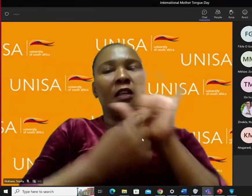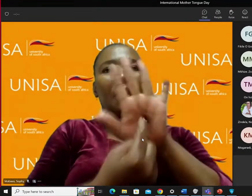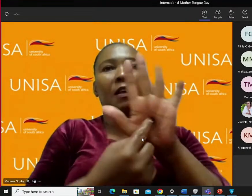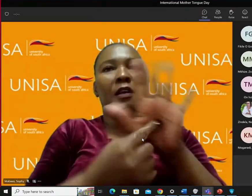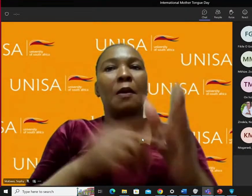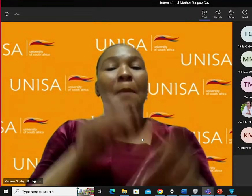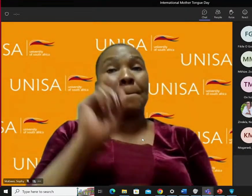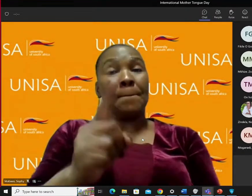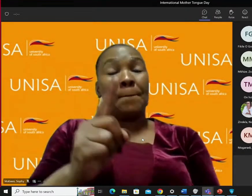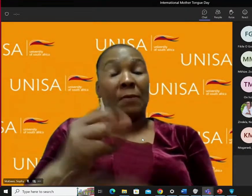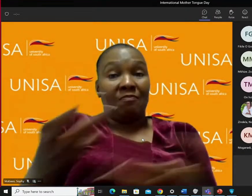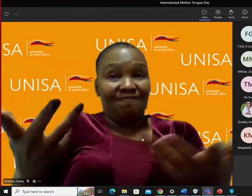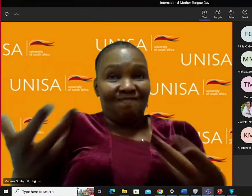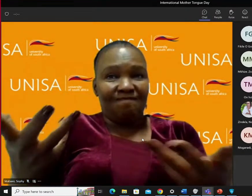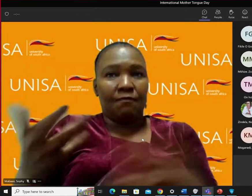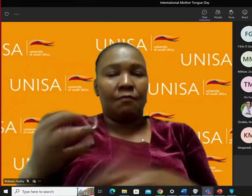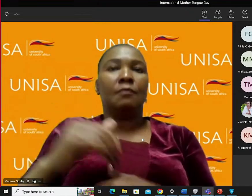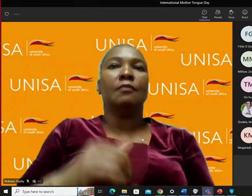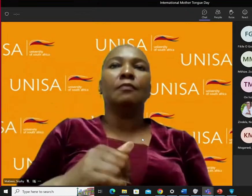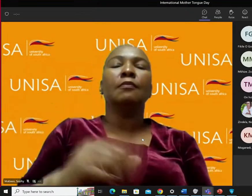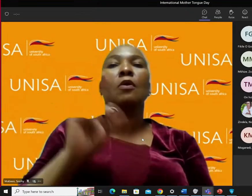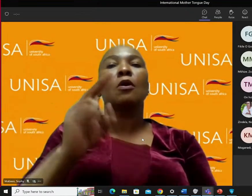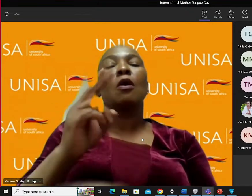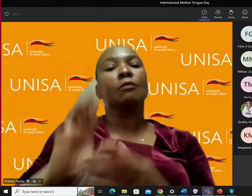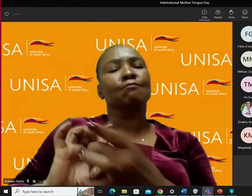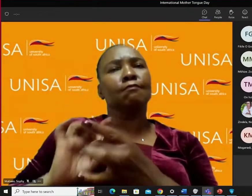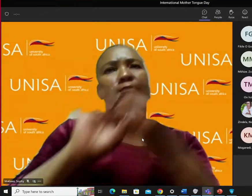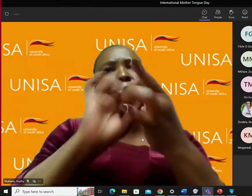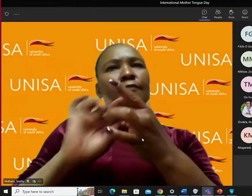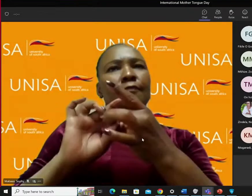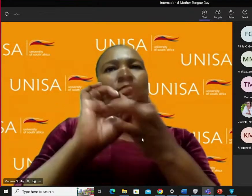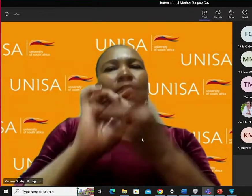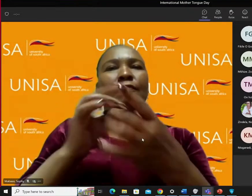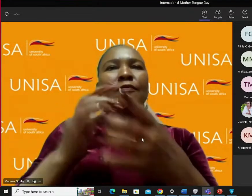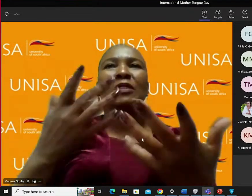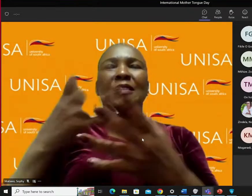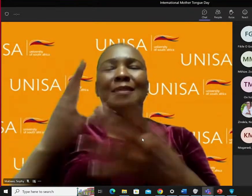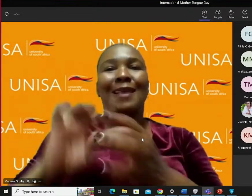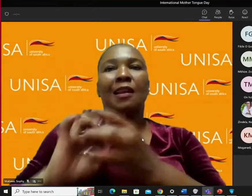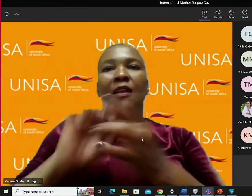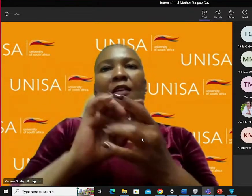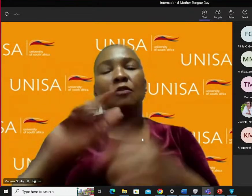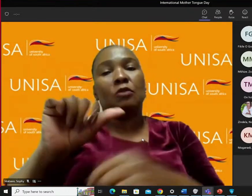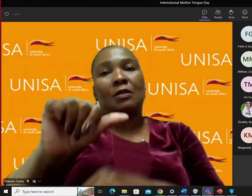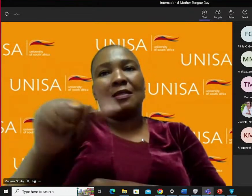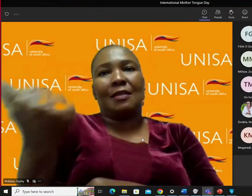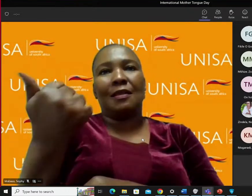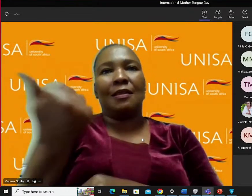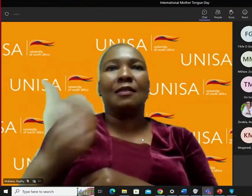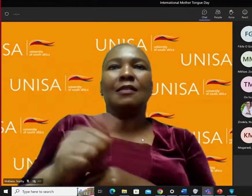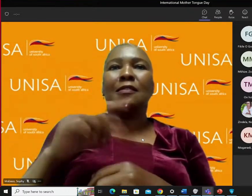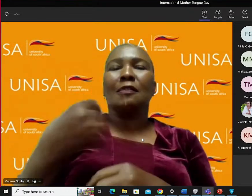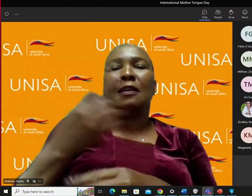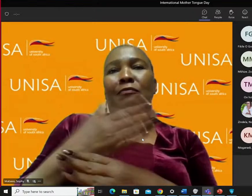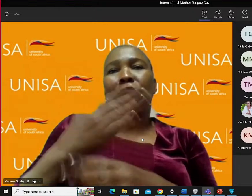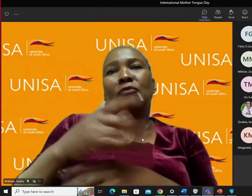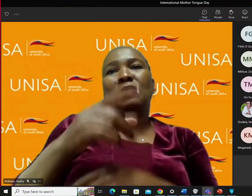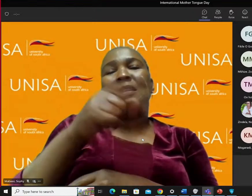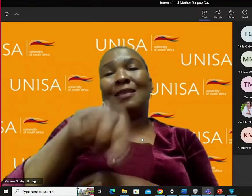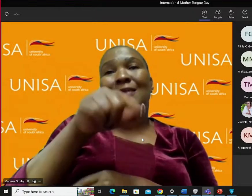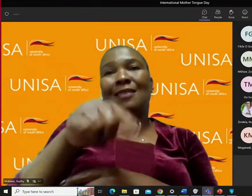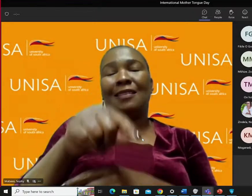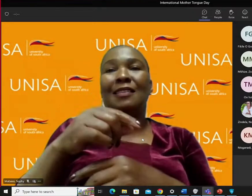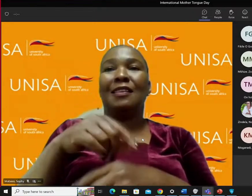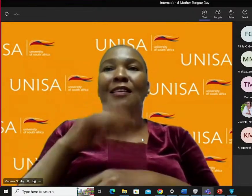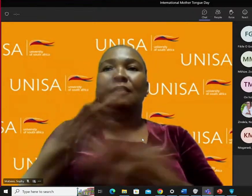then also connected via the semantic relations to other synsets in the WordNet. So